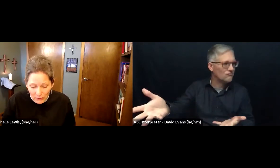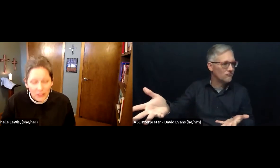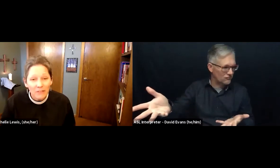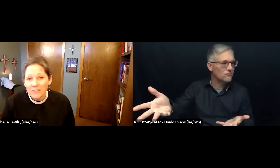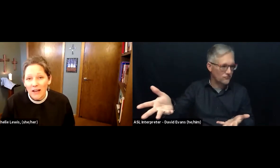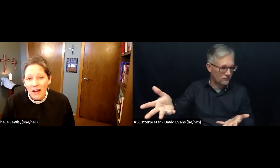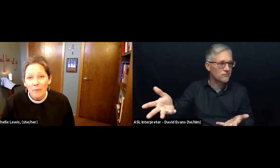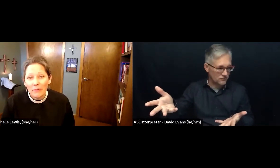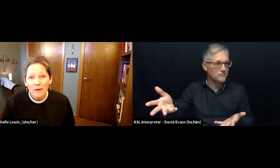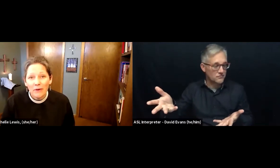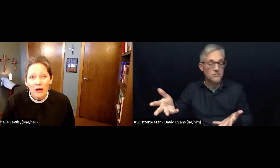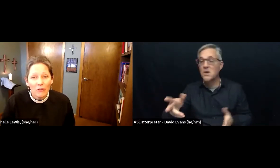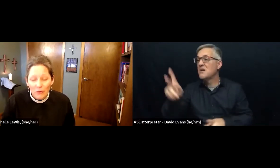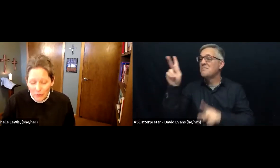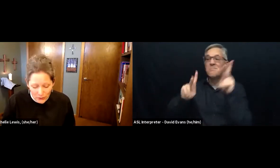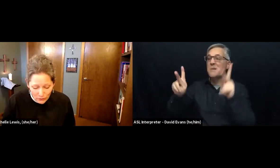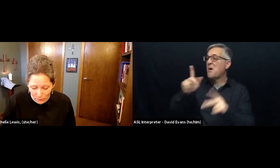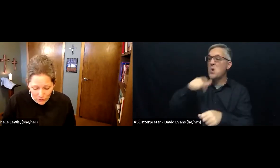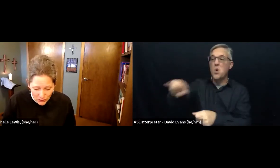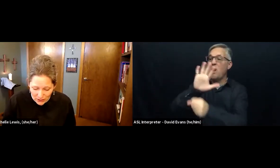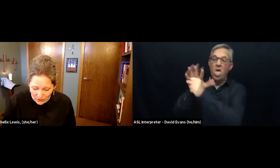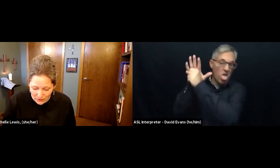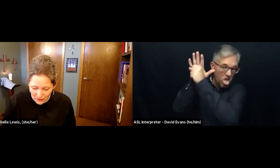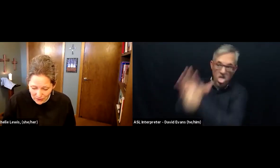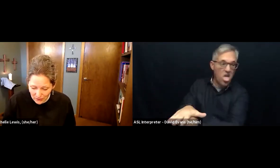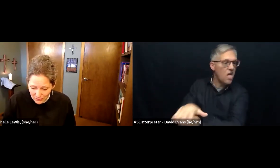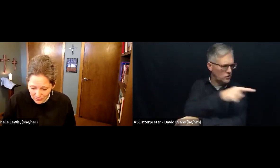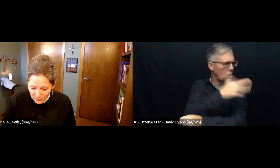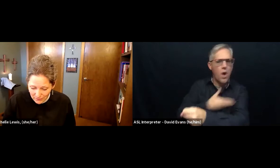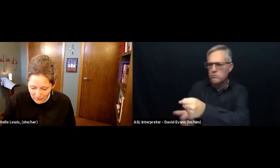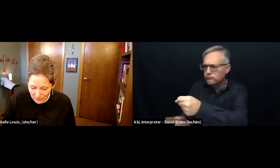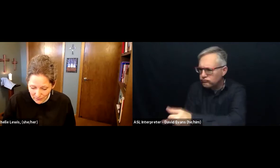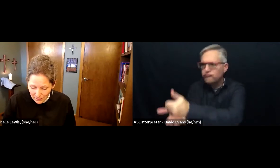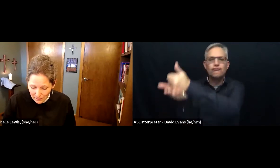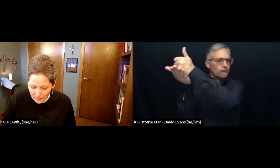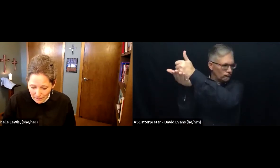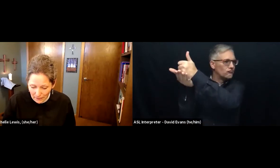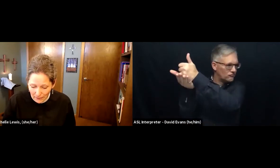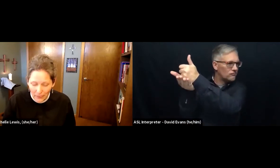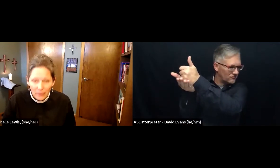You will lift up those who are pushed down.